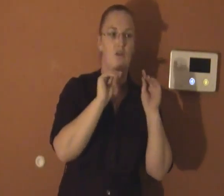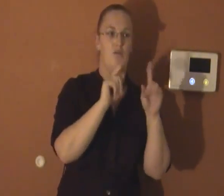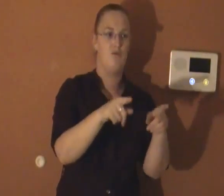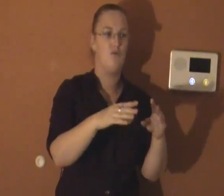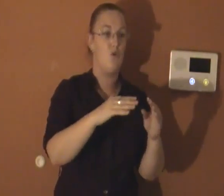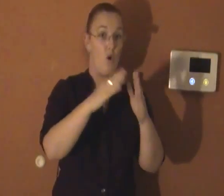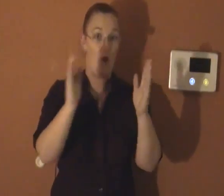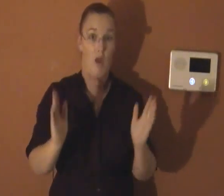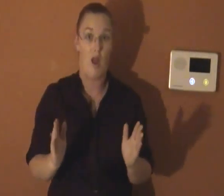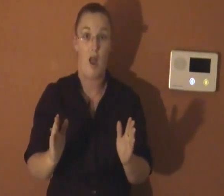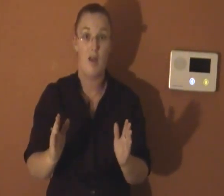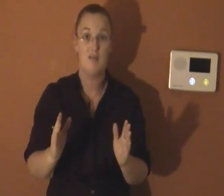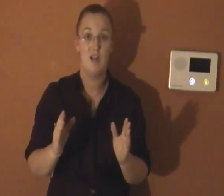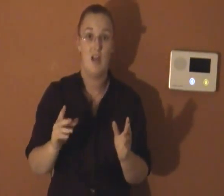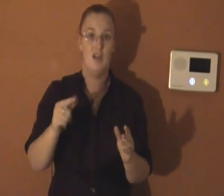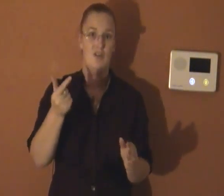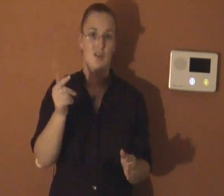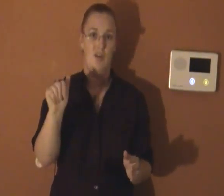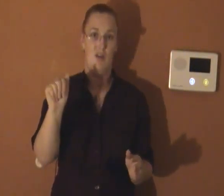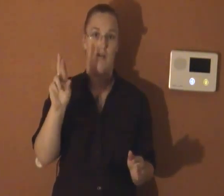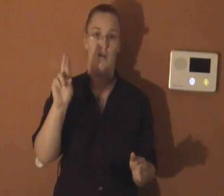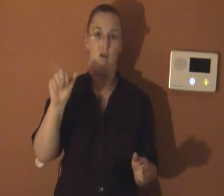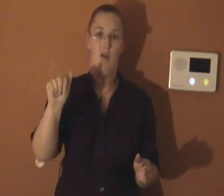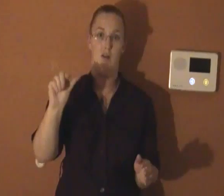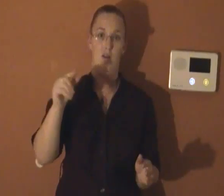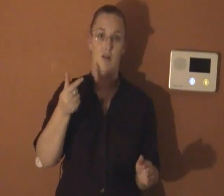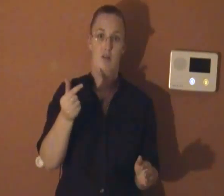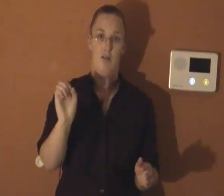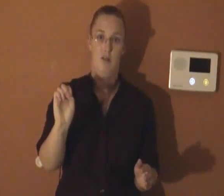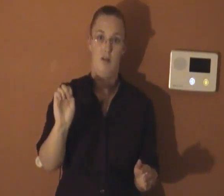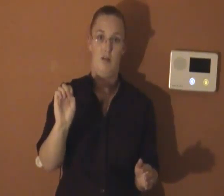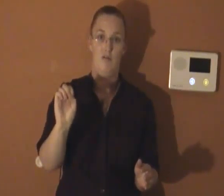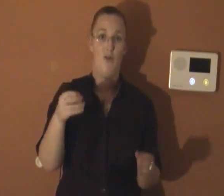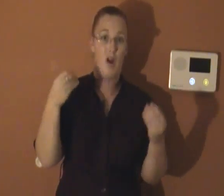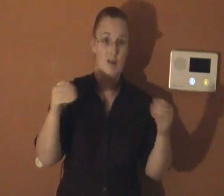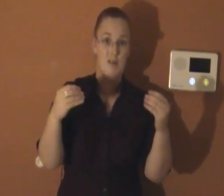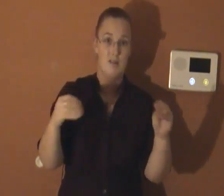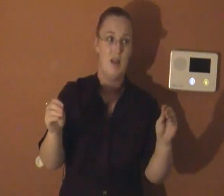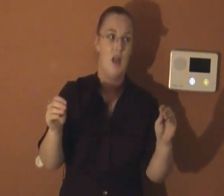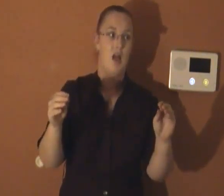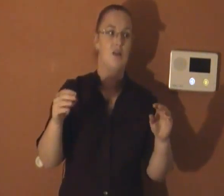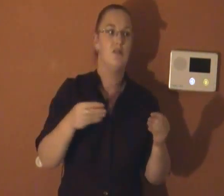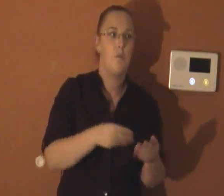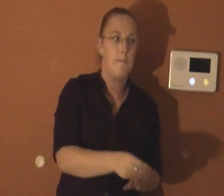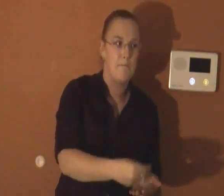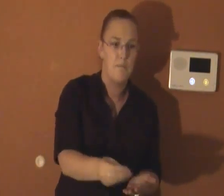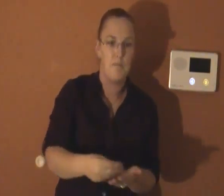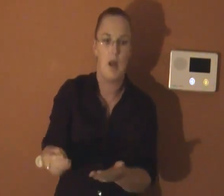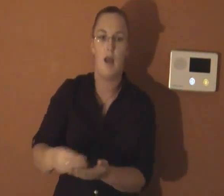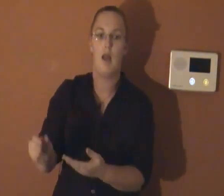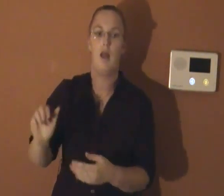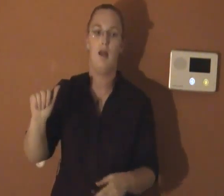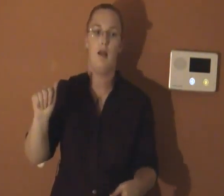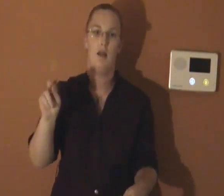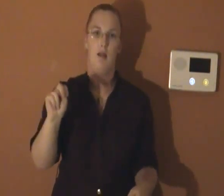And throughout the years, I've collected a wonderful collection of Victorian furniture.